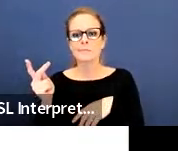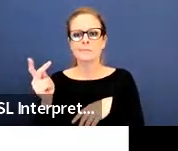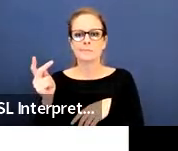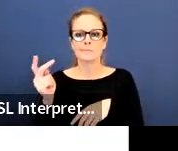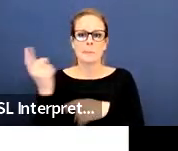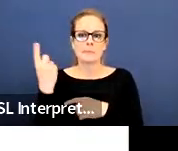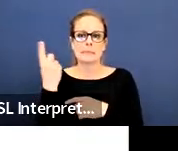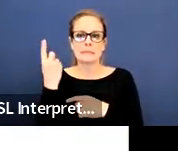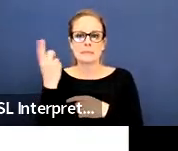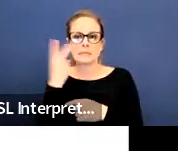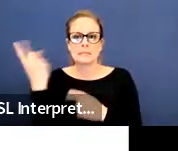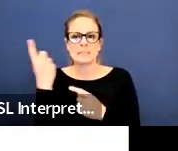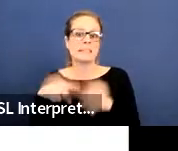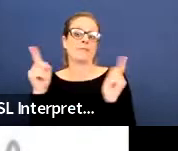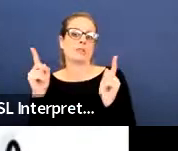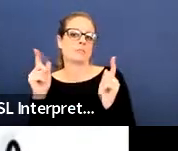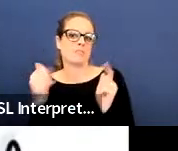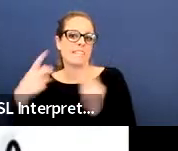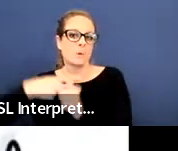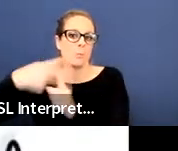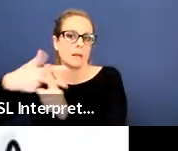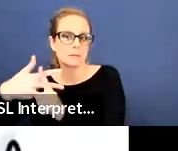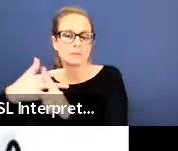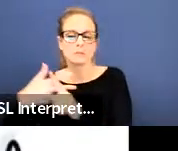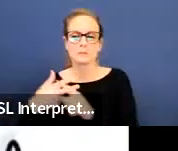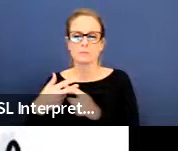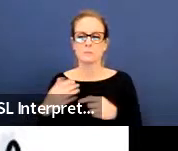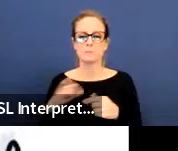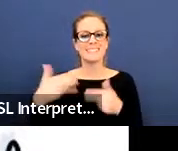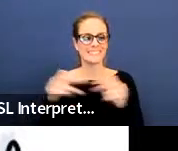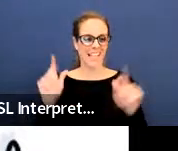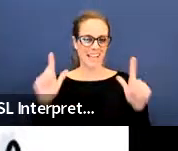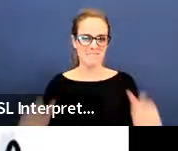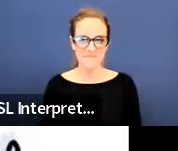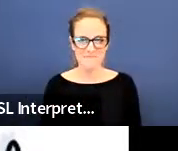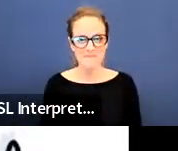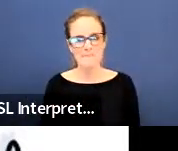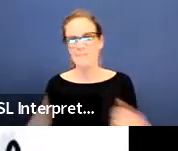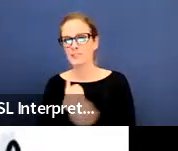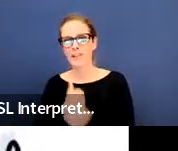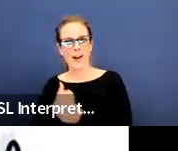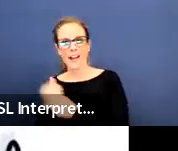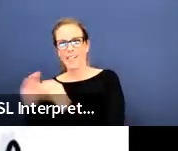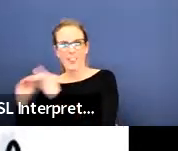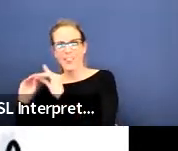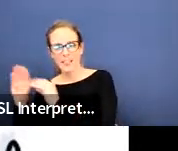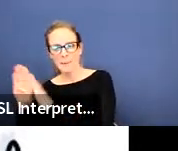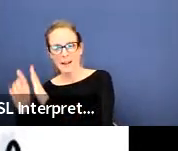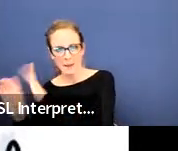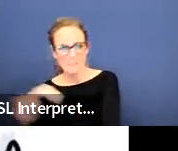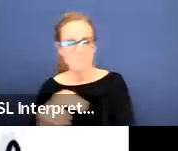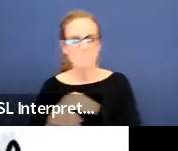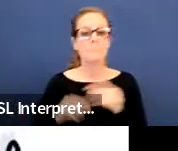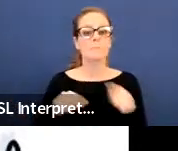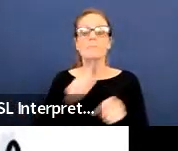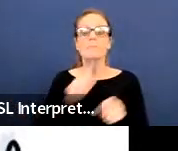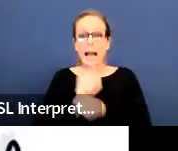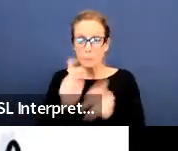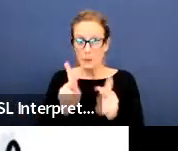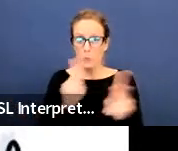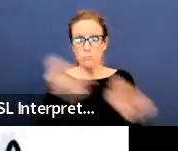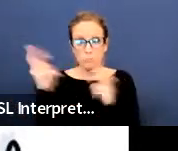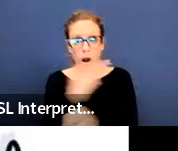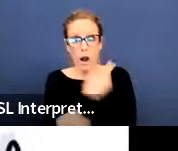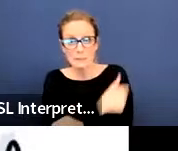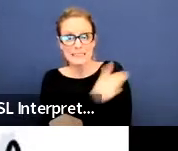months. Next slide, please. A lot of activity here in the Moss household. Similarly with hospitalizations, this is the actual hospitalizations going